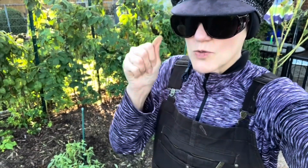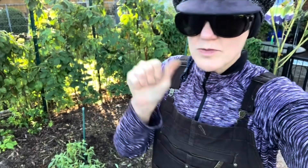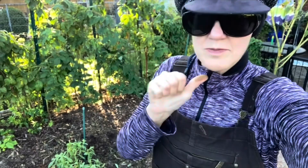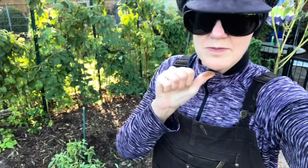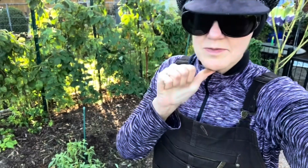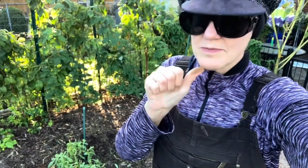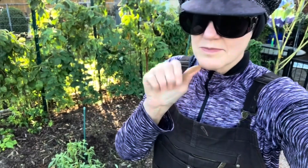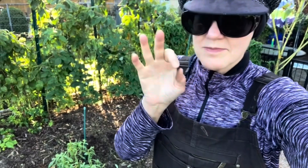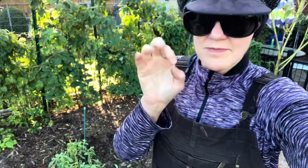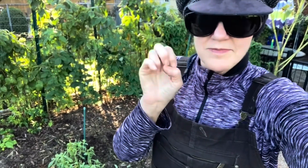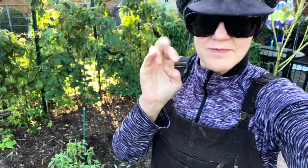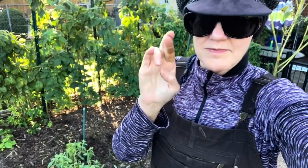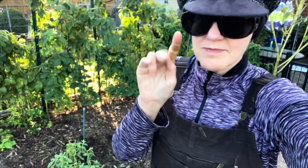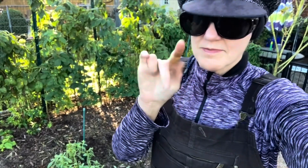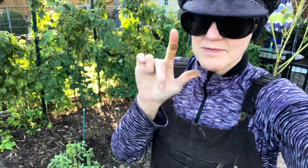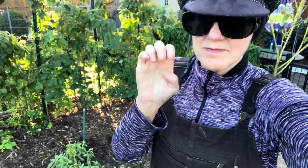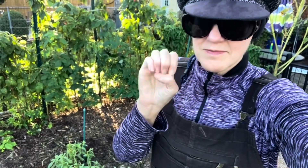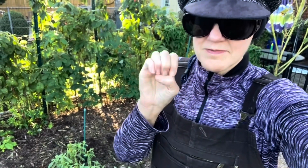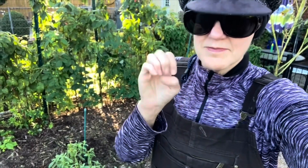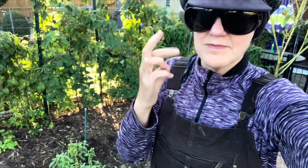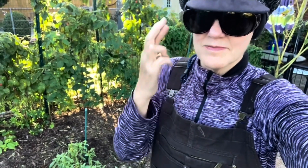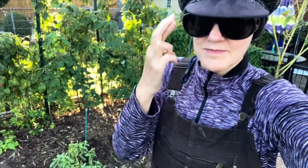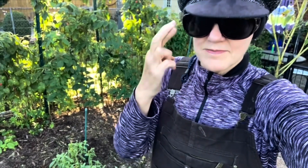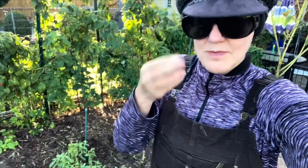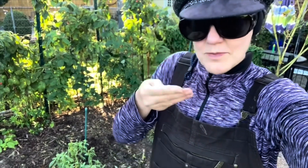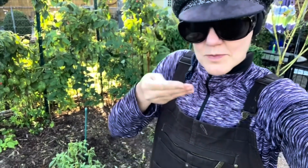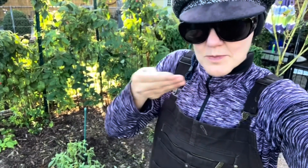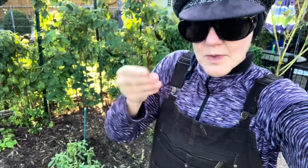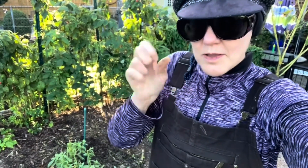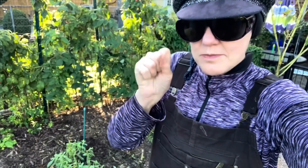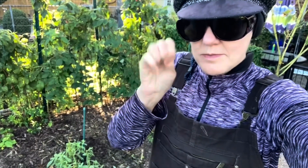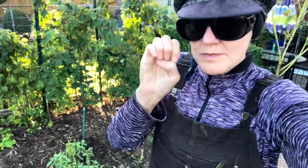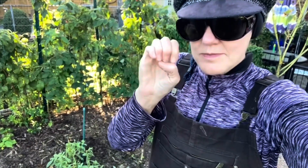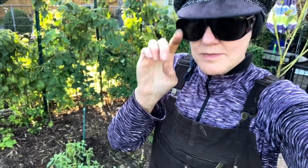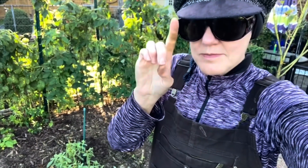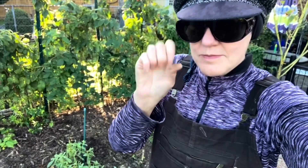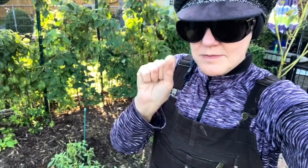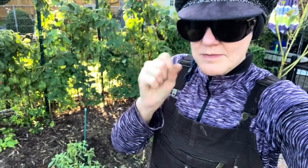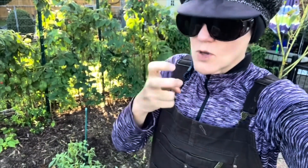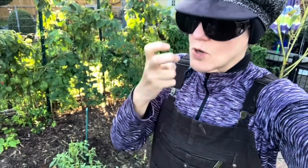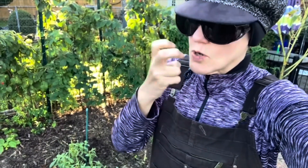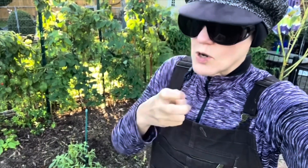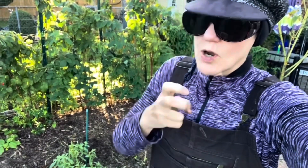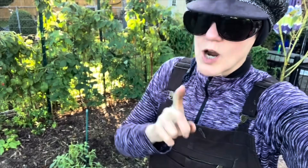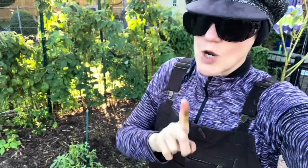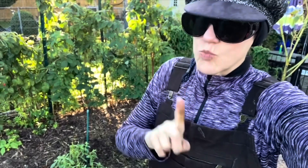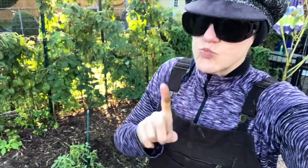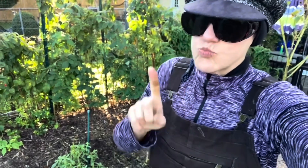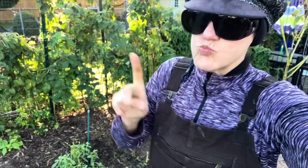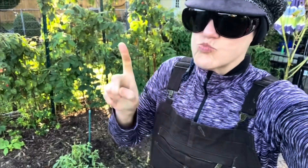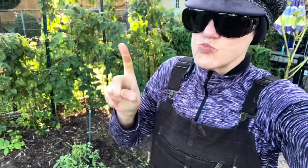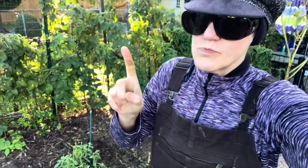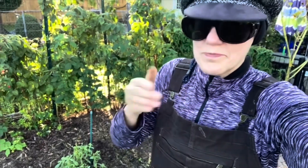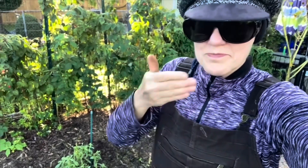of the time are infertile. That's the reason when you buy seeds, it's hard to get them to